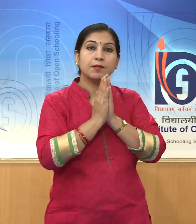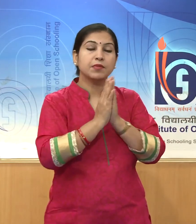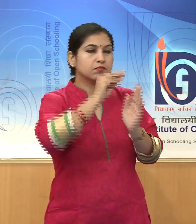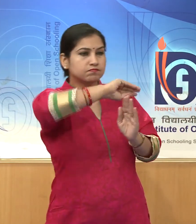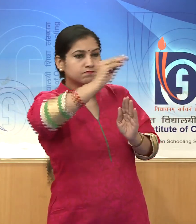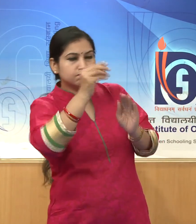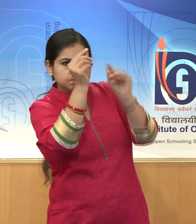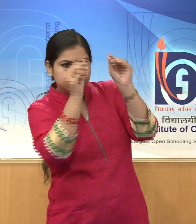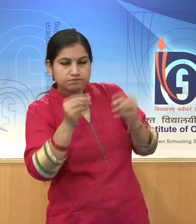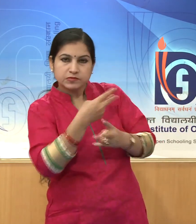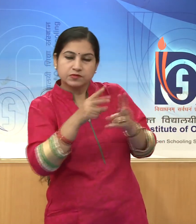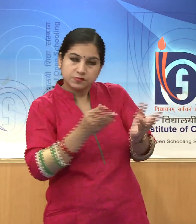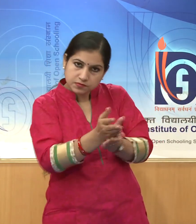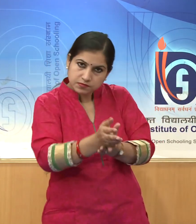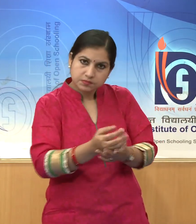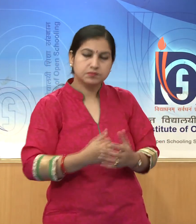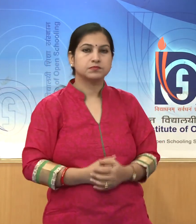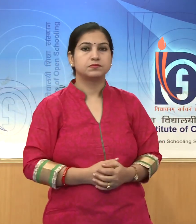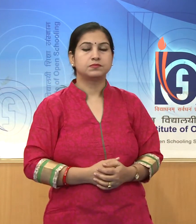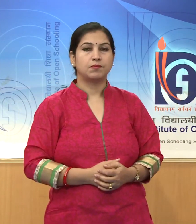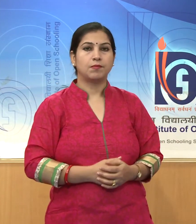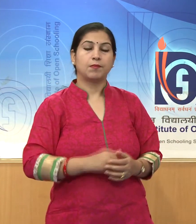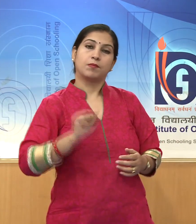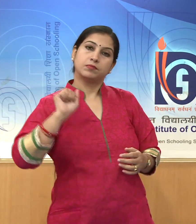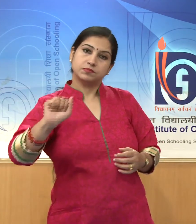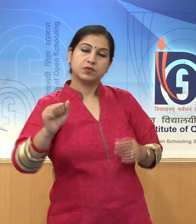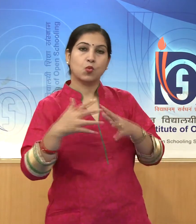sculpture forms with Western art.